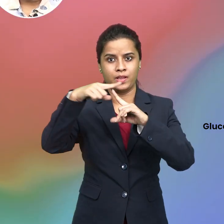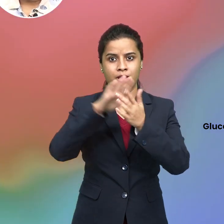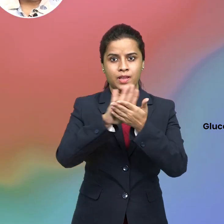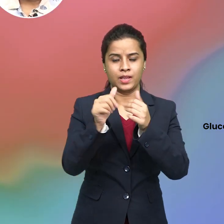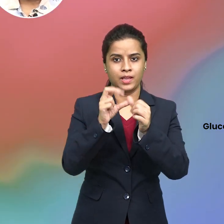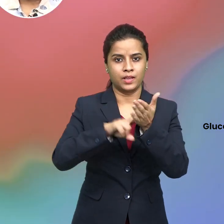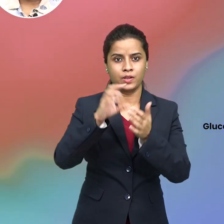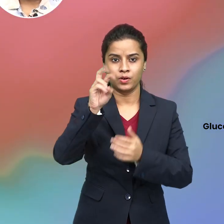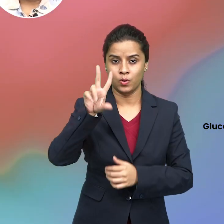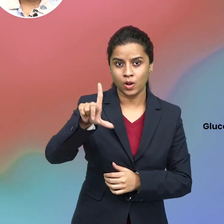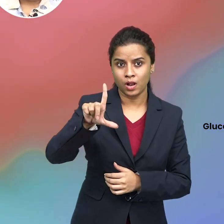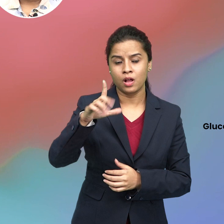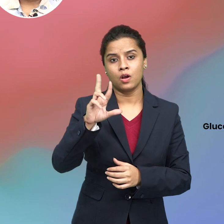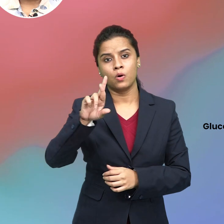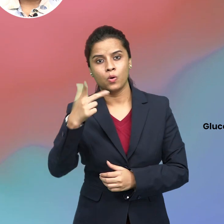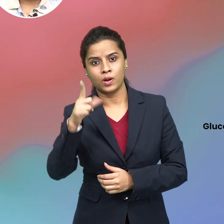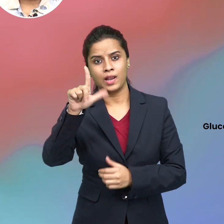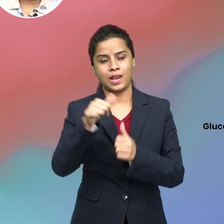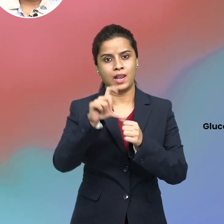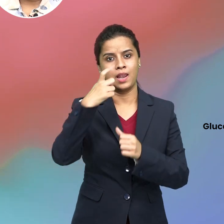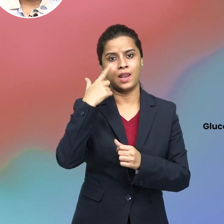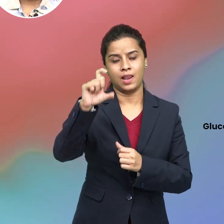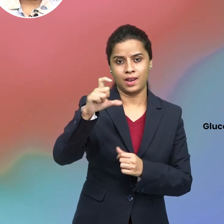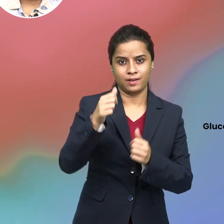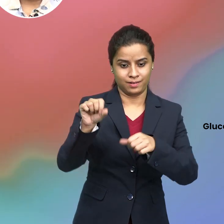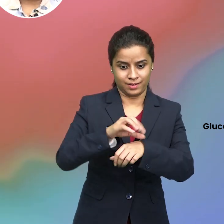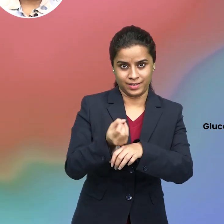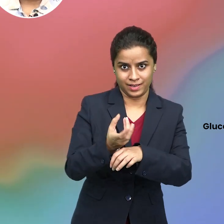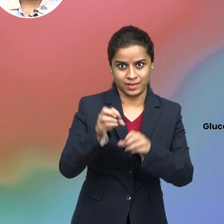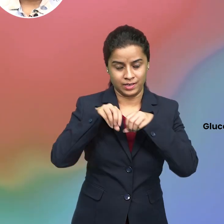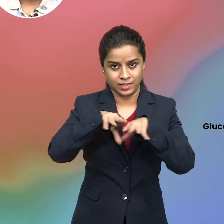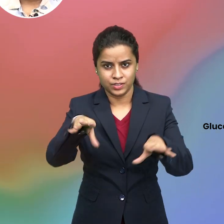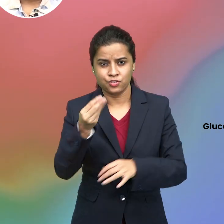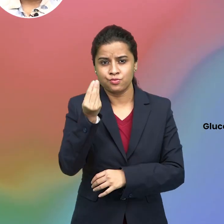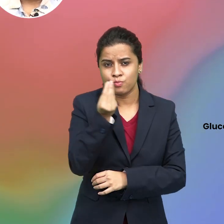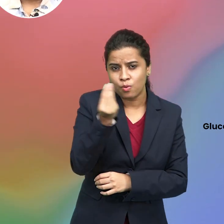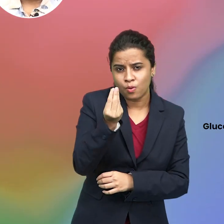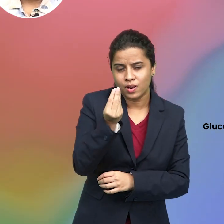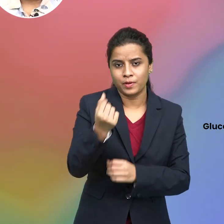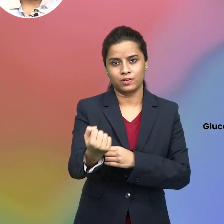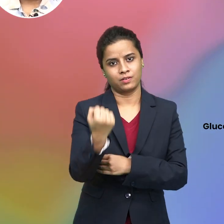or lactic acid, releasing a small amount of energy.